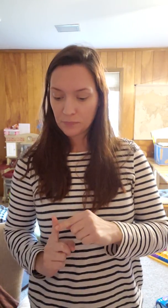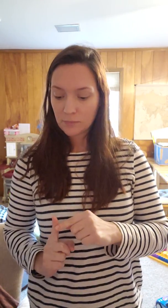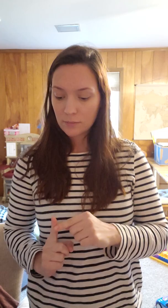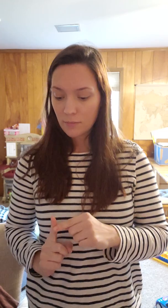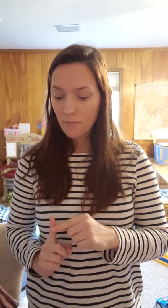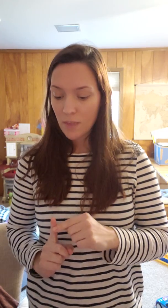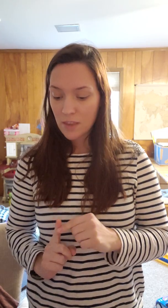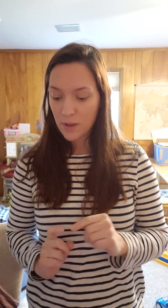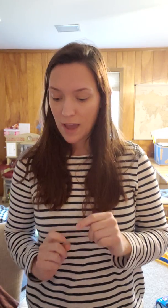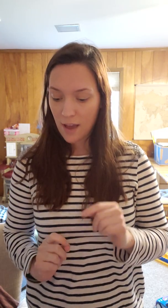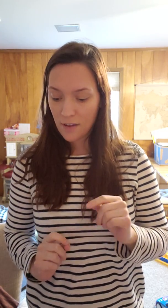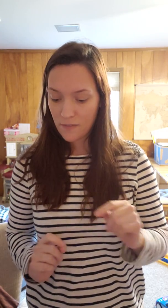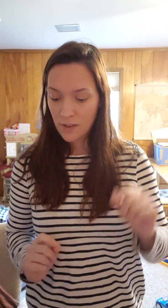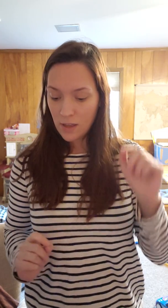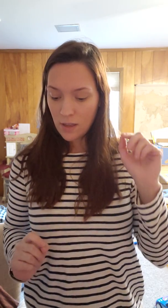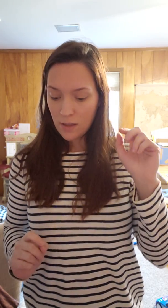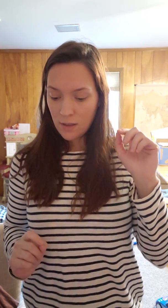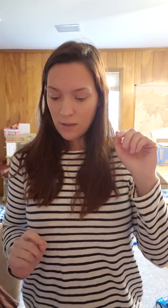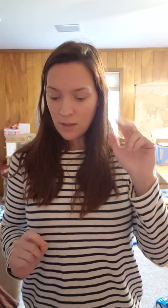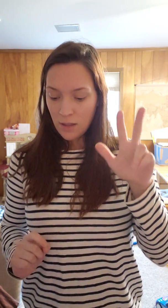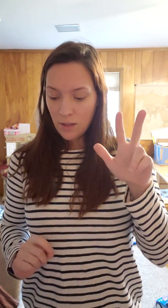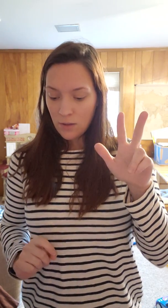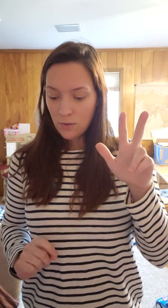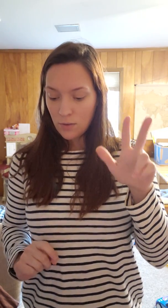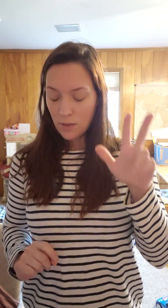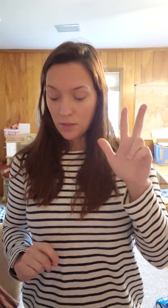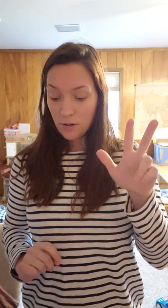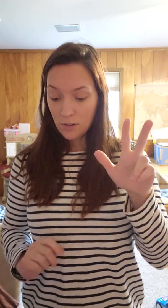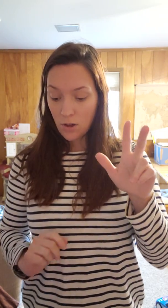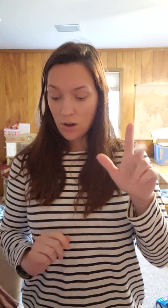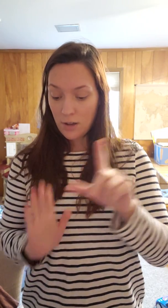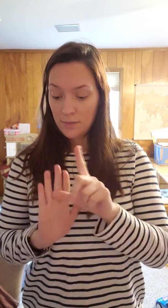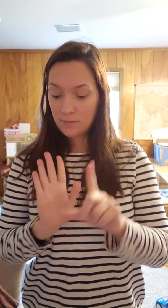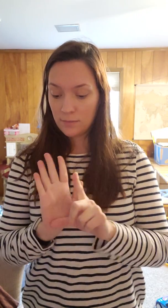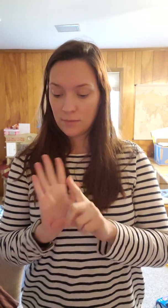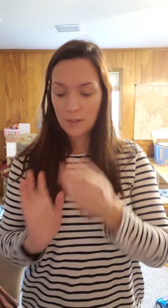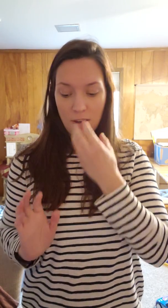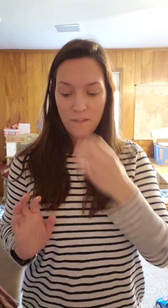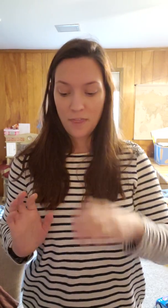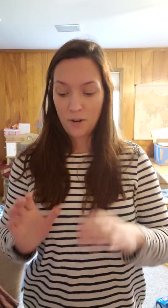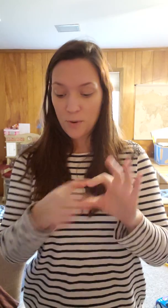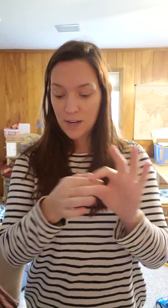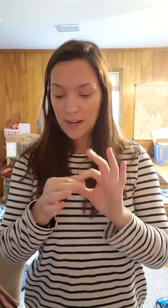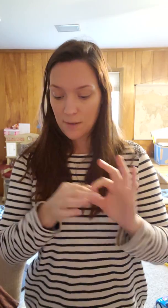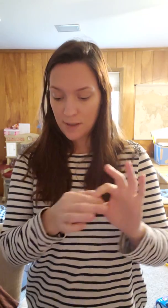temperature then we have the third law of thermodynamics